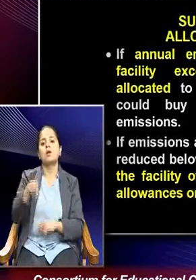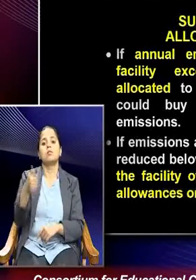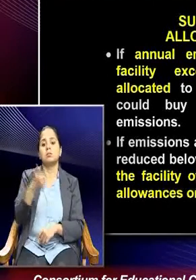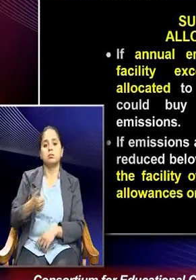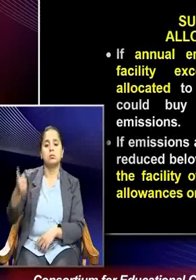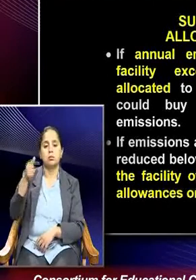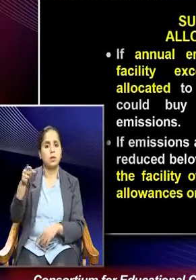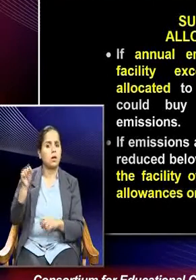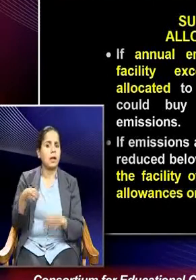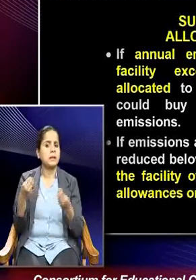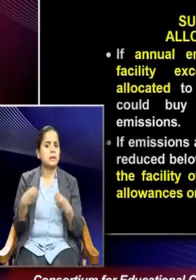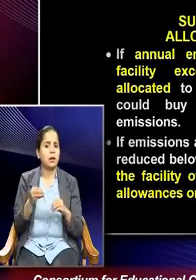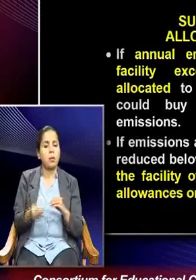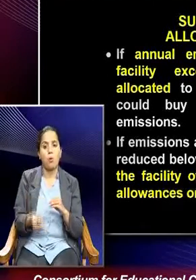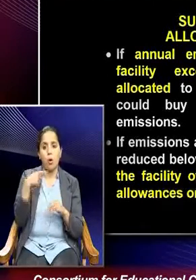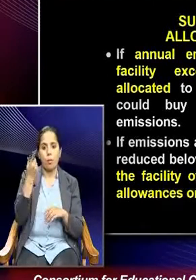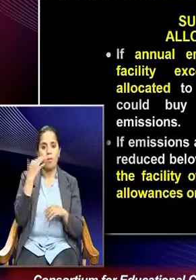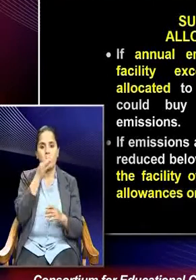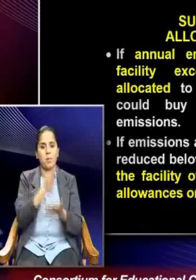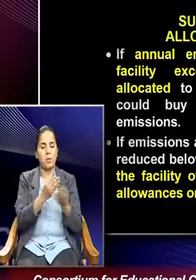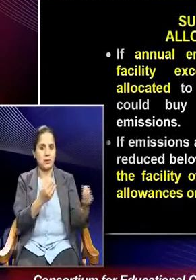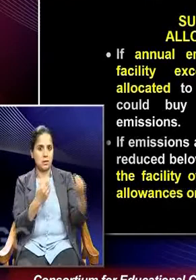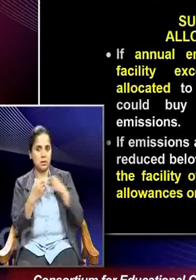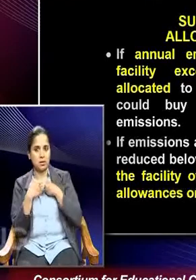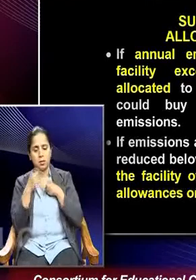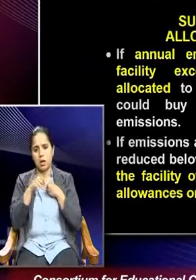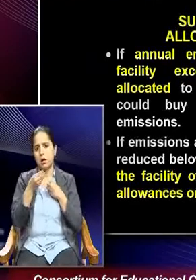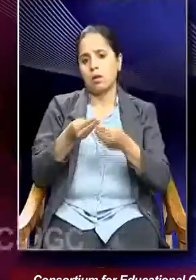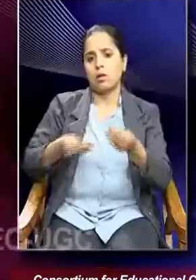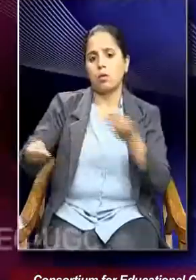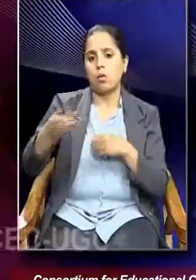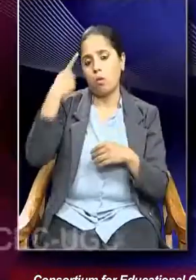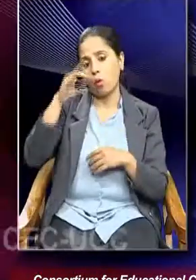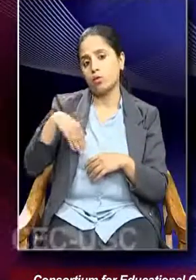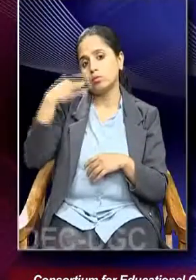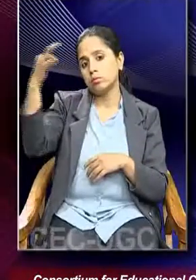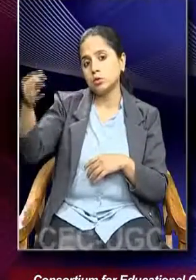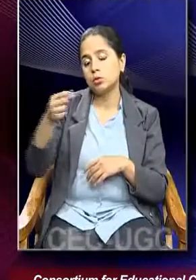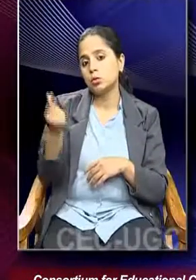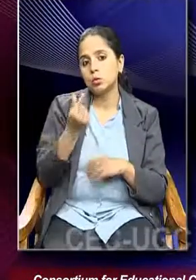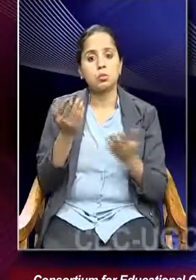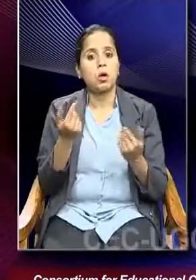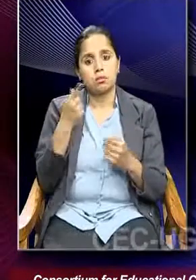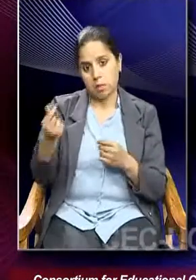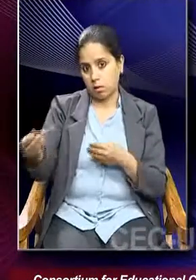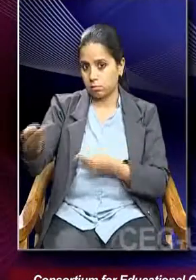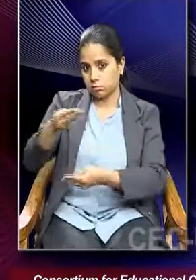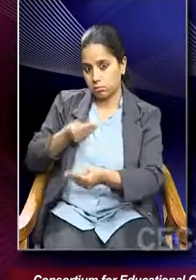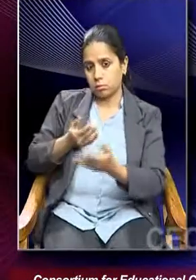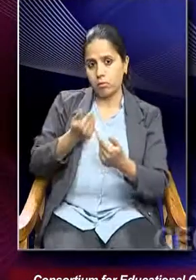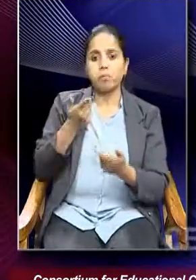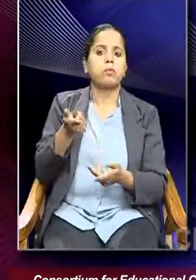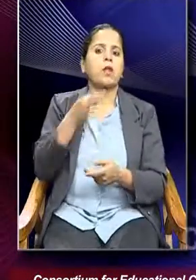could sell the extra allowance or bank them for the future use. So there was a leverage, or you can